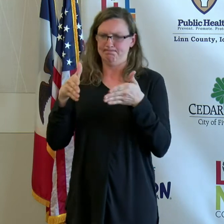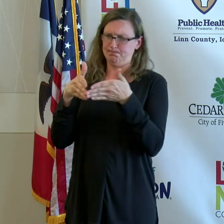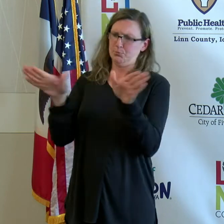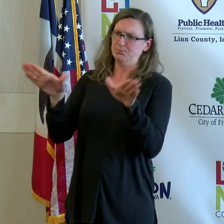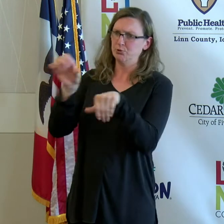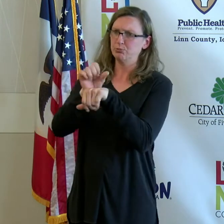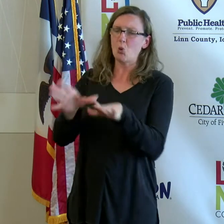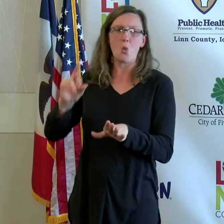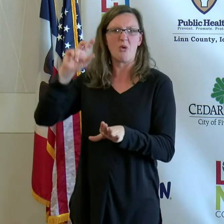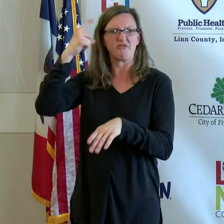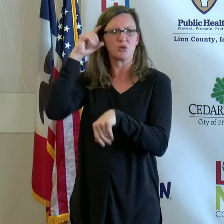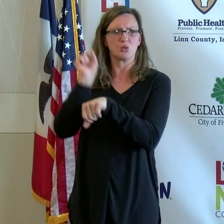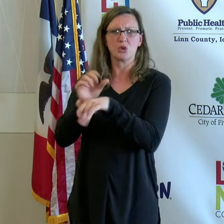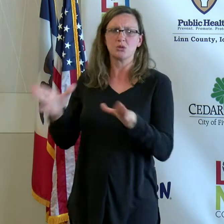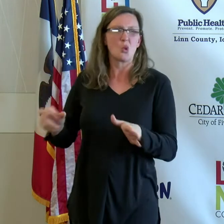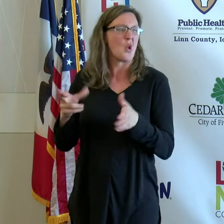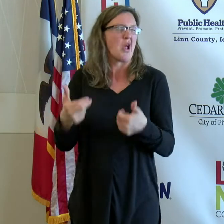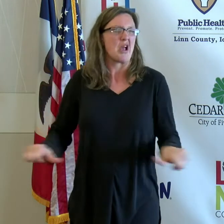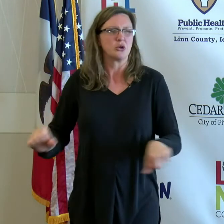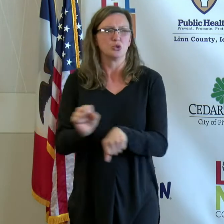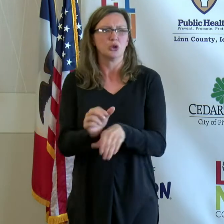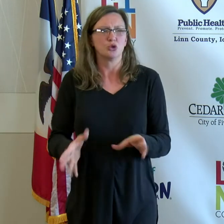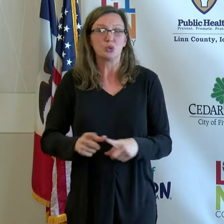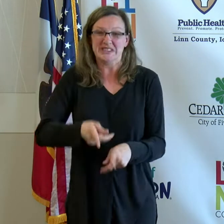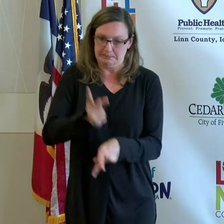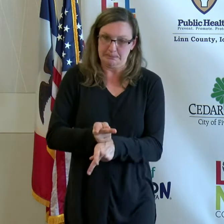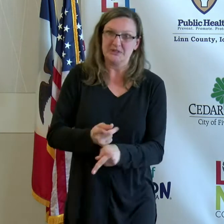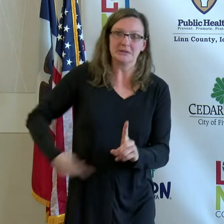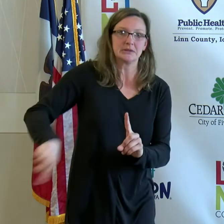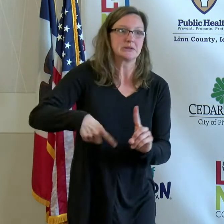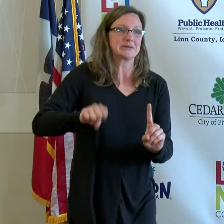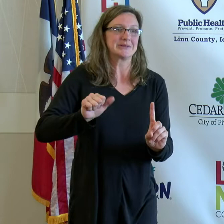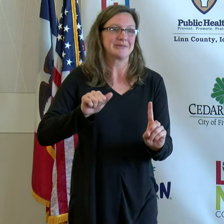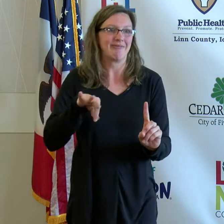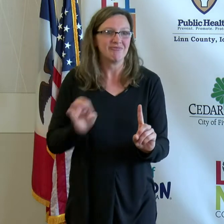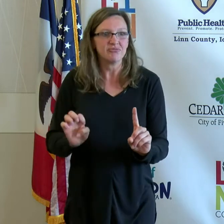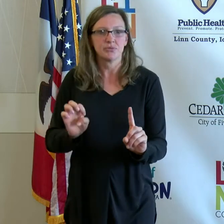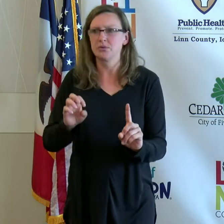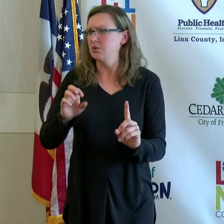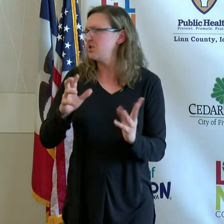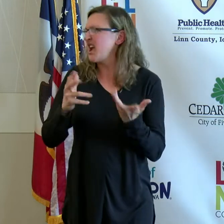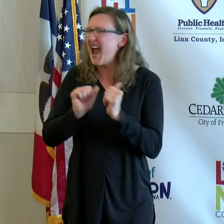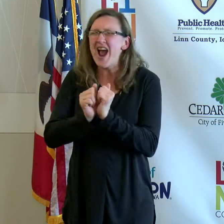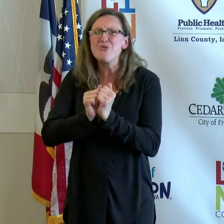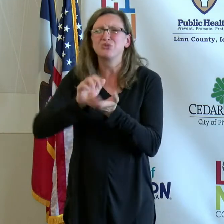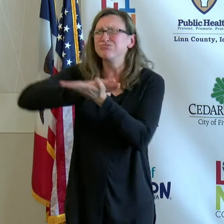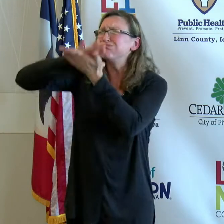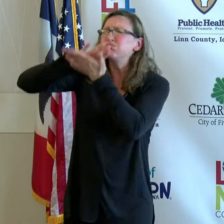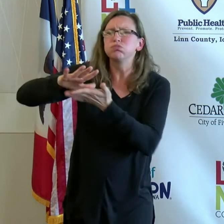speak specifically to our enhanced cleaning and sanitizing regimens at the county.